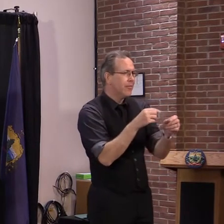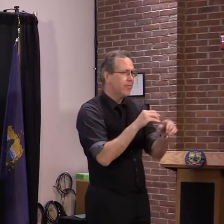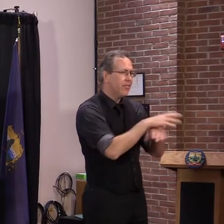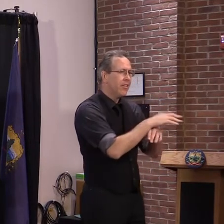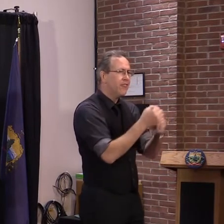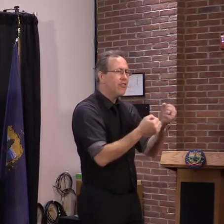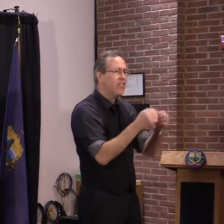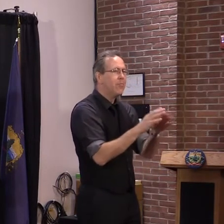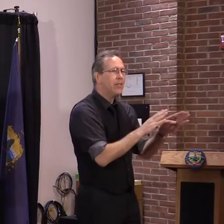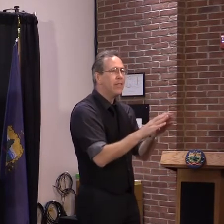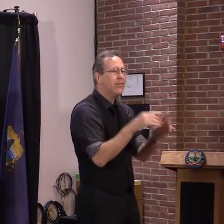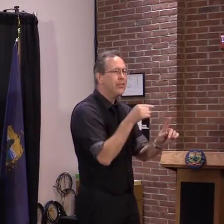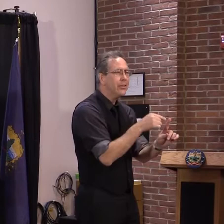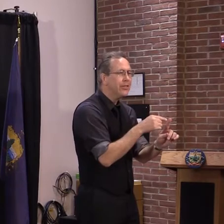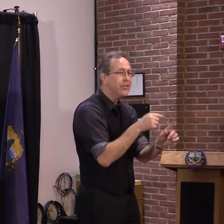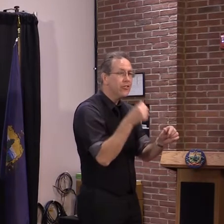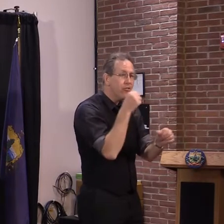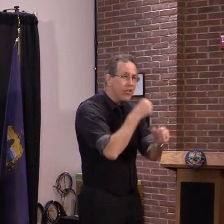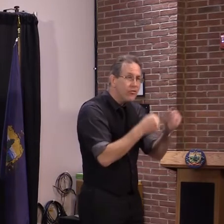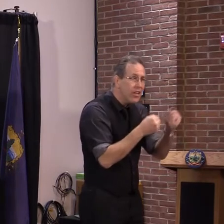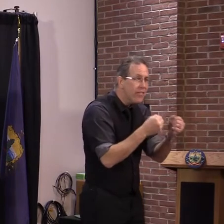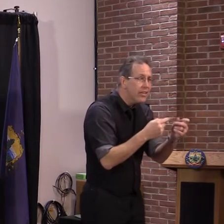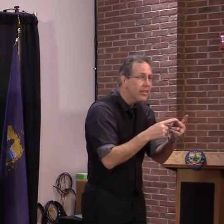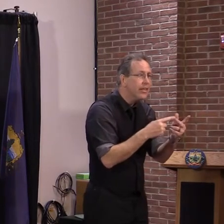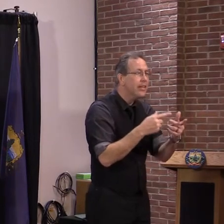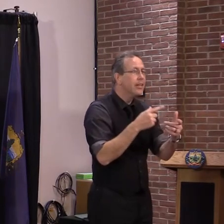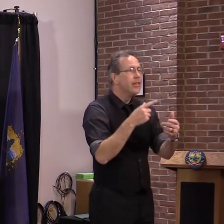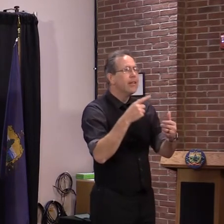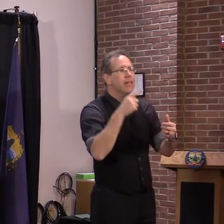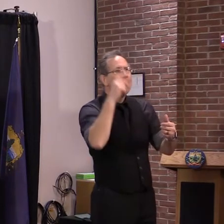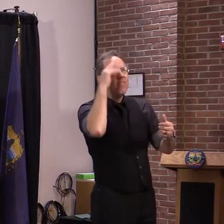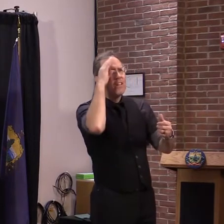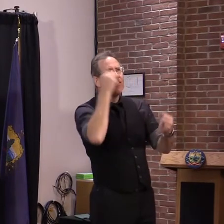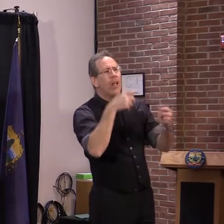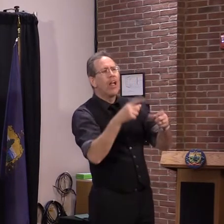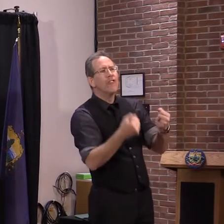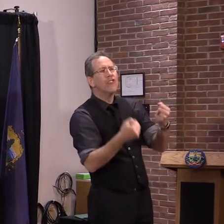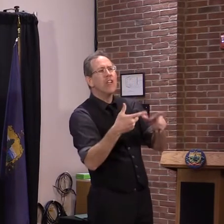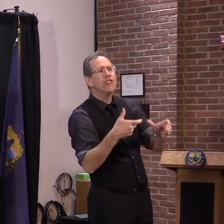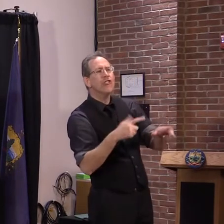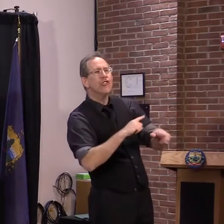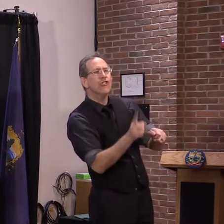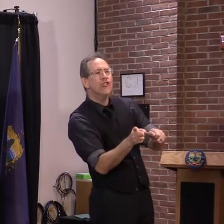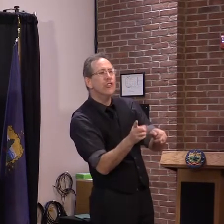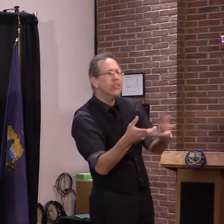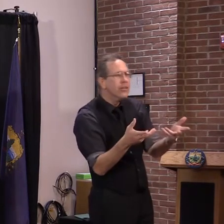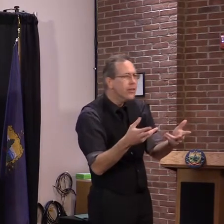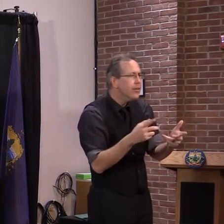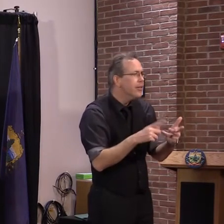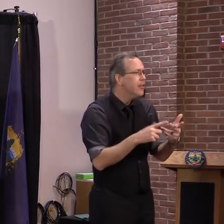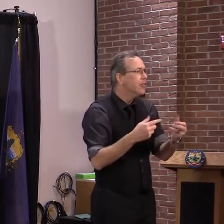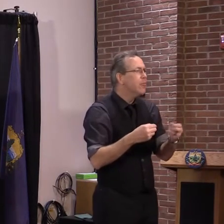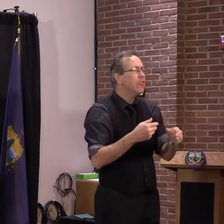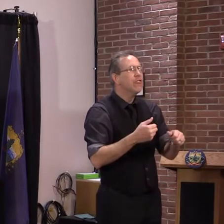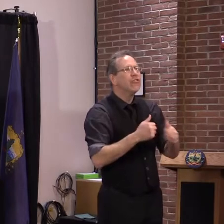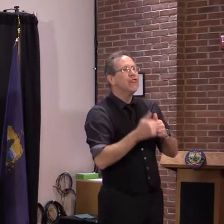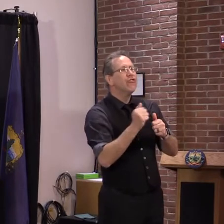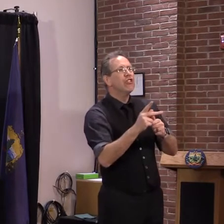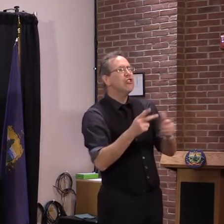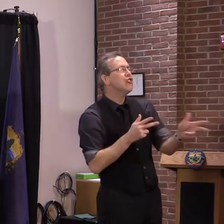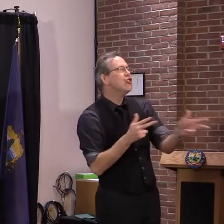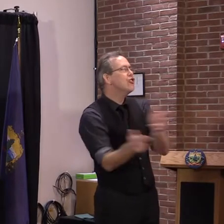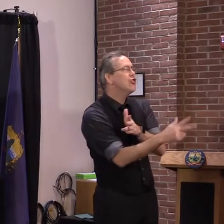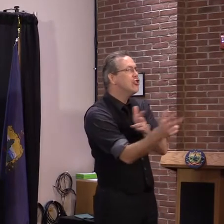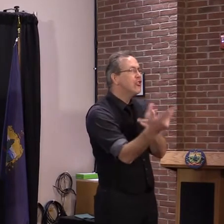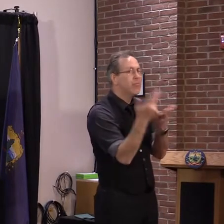impaired, driving recklessly, higher risk as a result of the pandemic. And I'm sure that we'll be